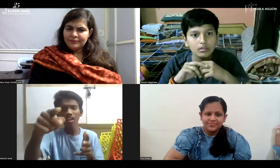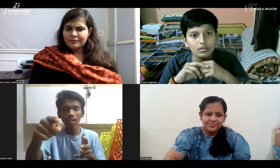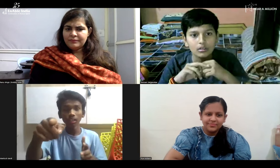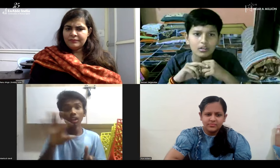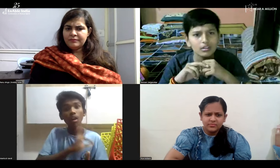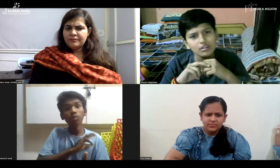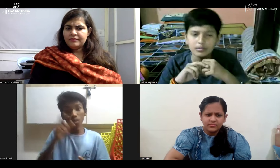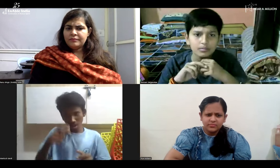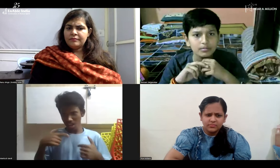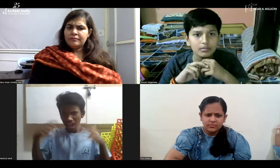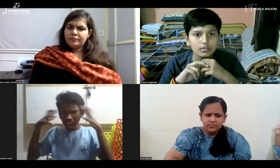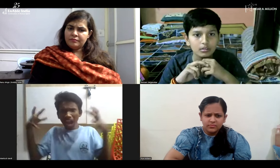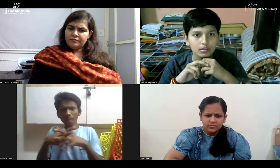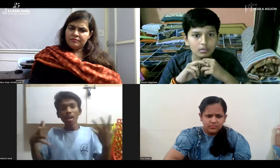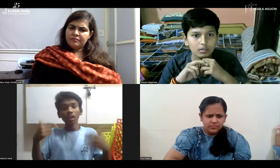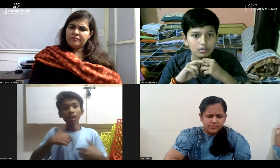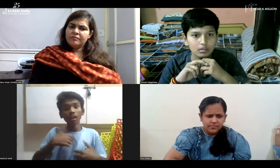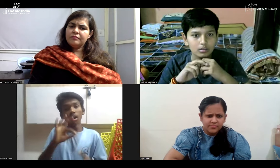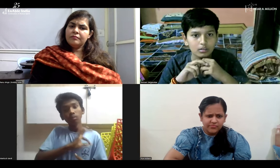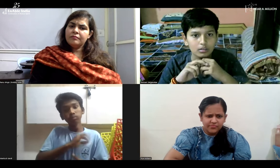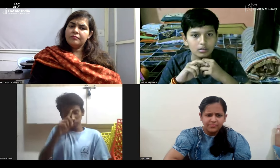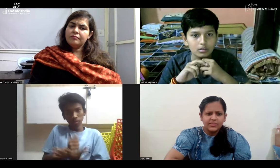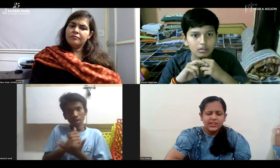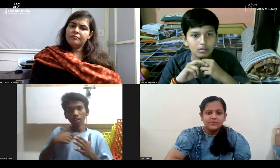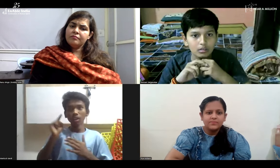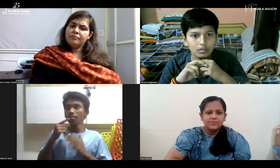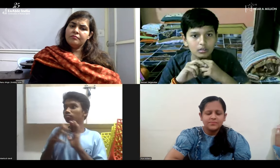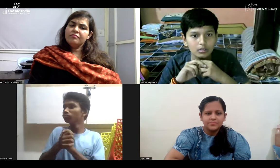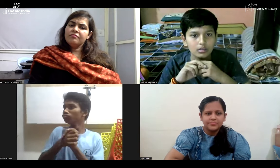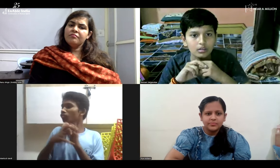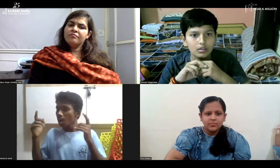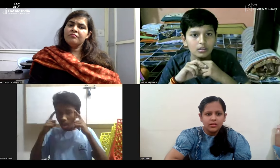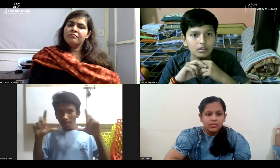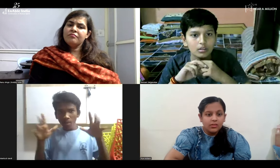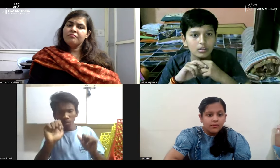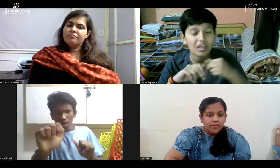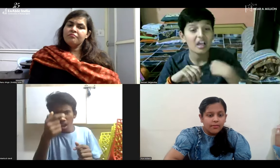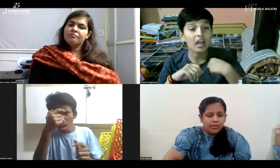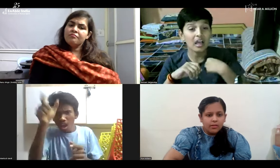can progress. And the one who takes the decision,